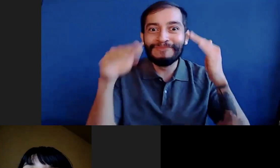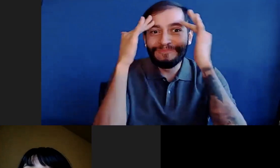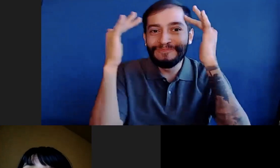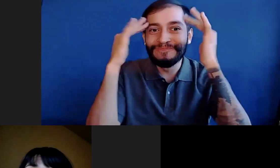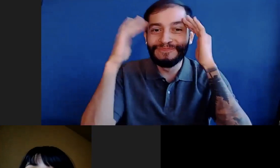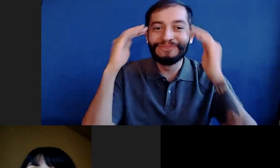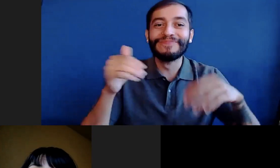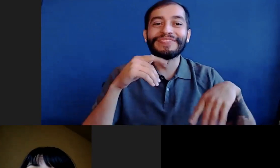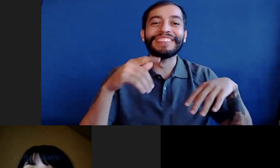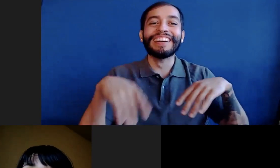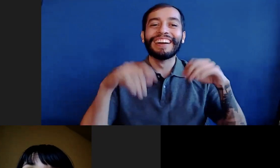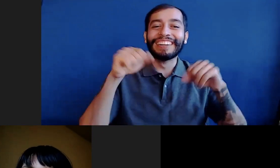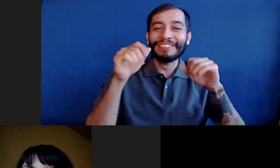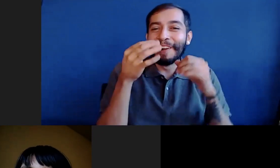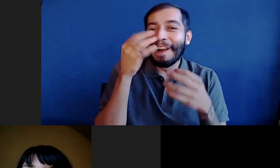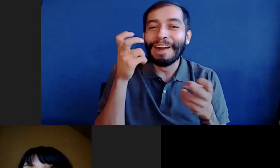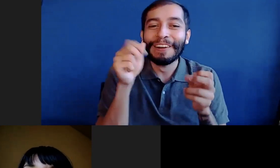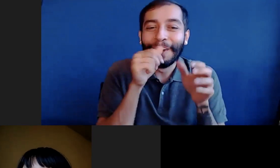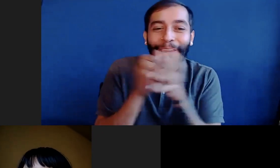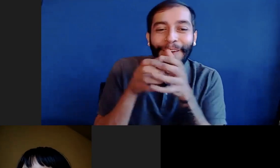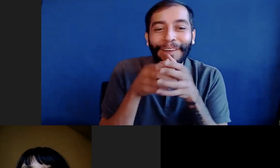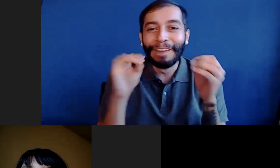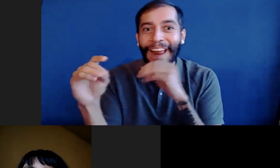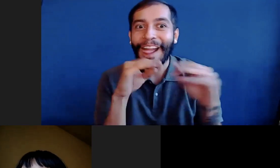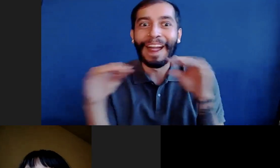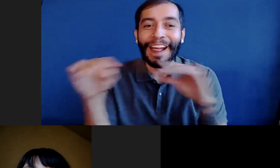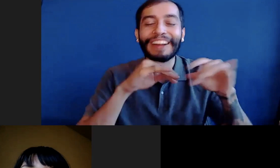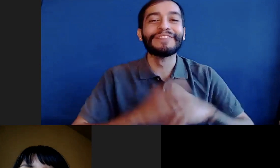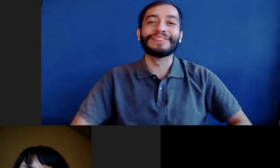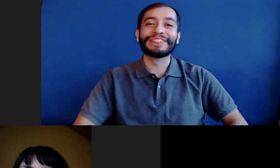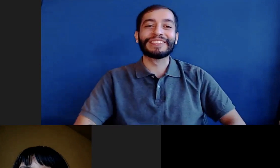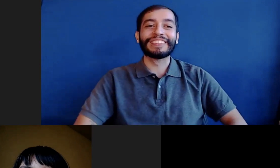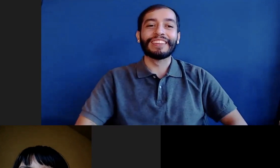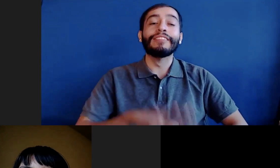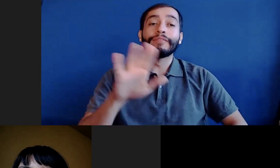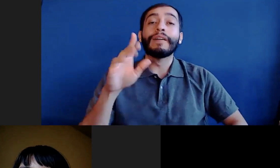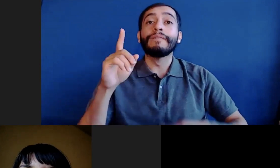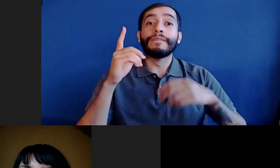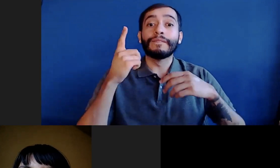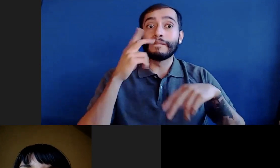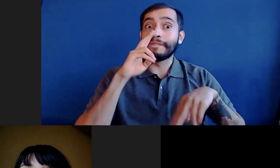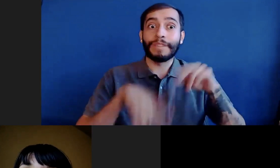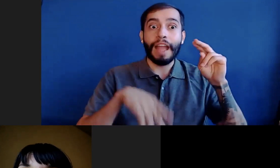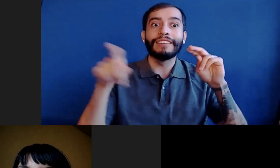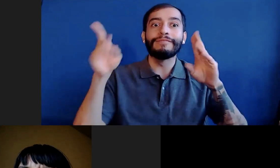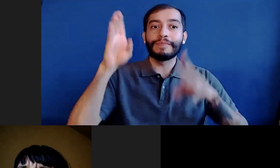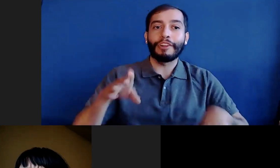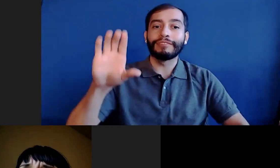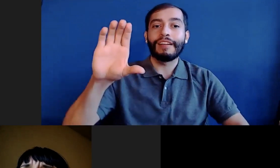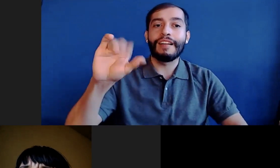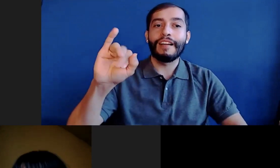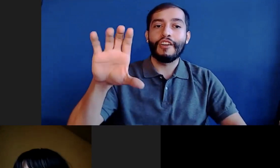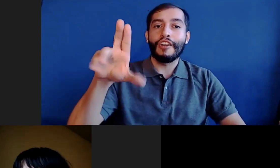so the thing that's really fun that happened actually after the circus debuted in Ho Chi Minh City is we